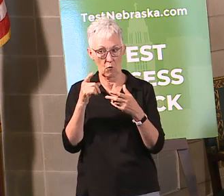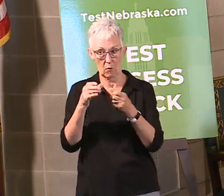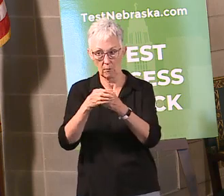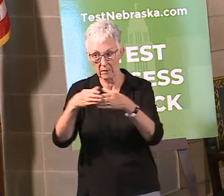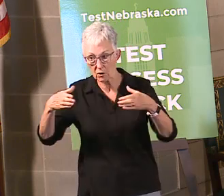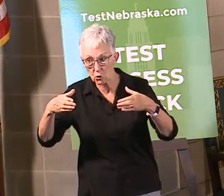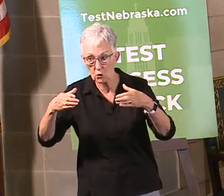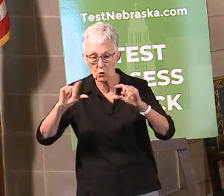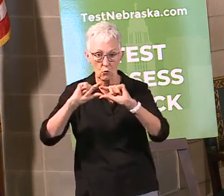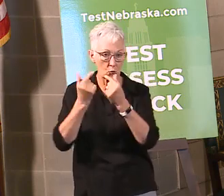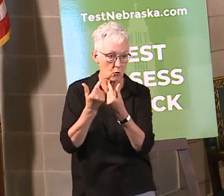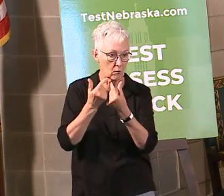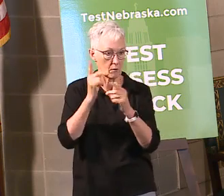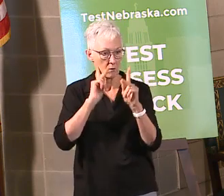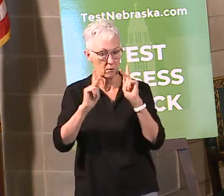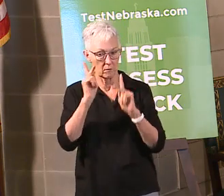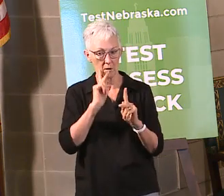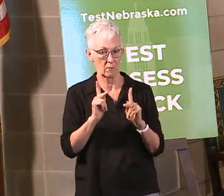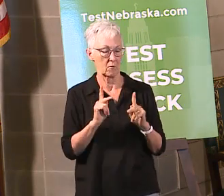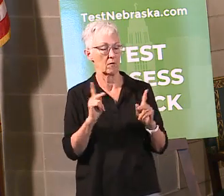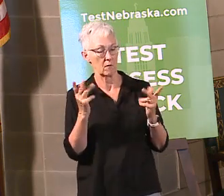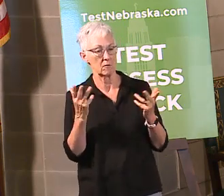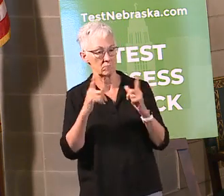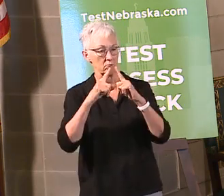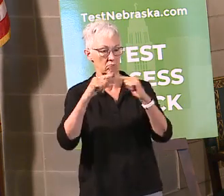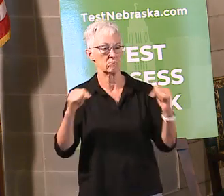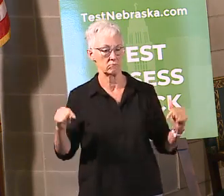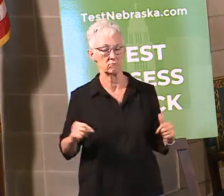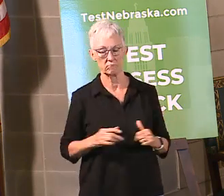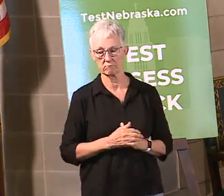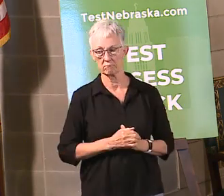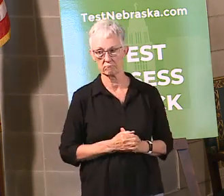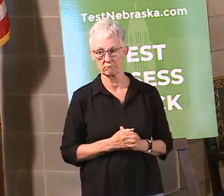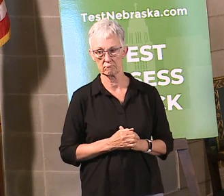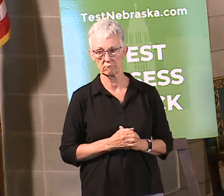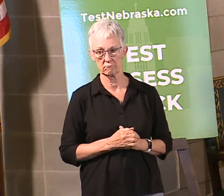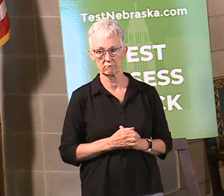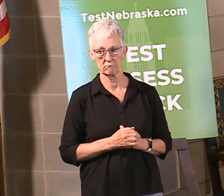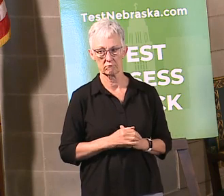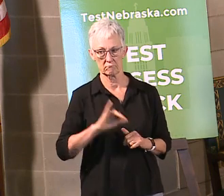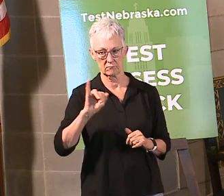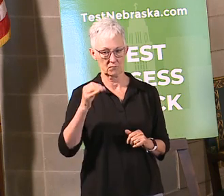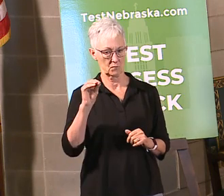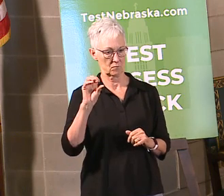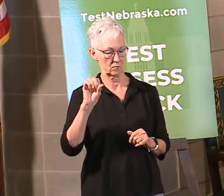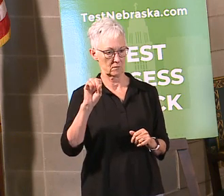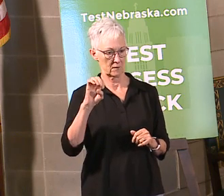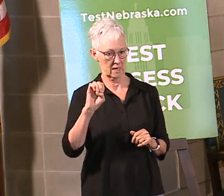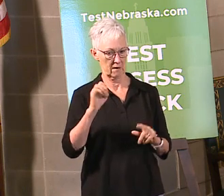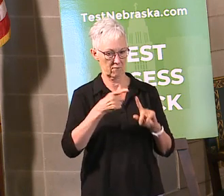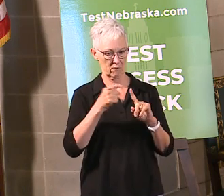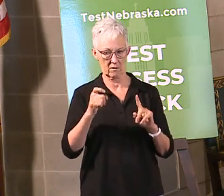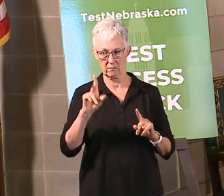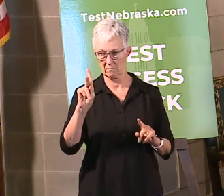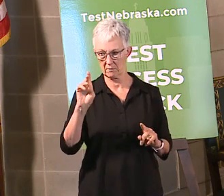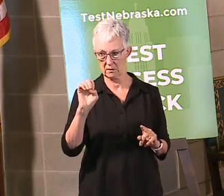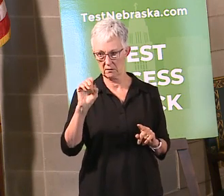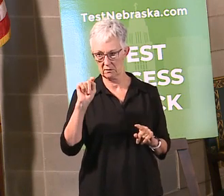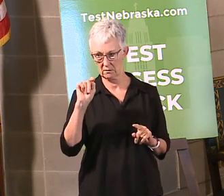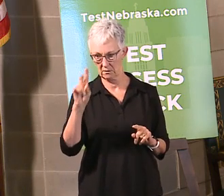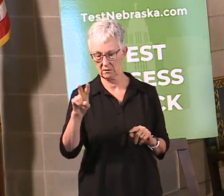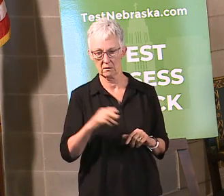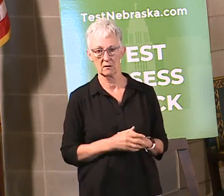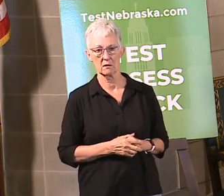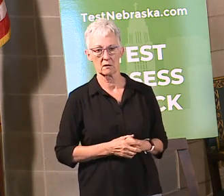to make those announcements for what June will look like. Jose Josiah from KETV, what needs to be done in order to use some